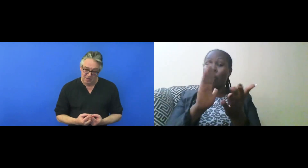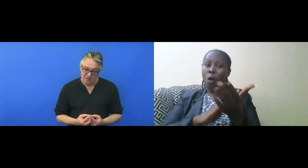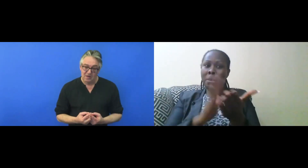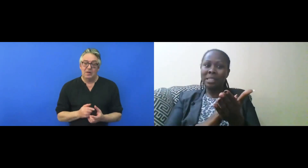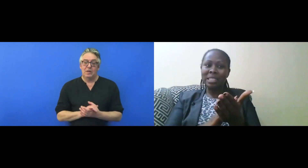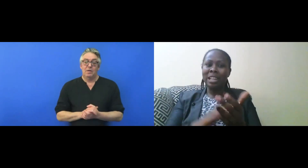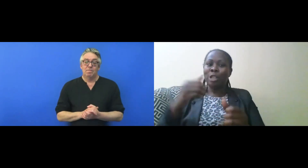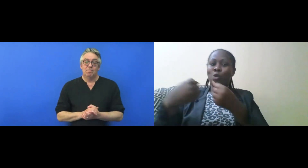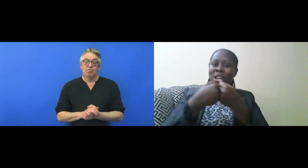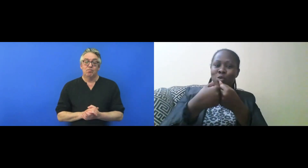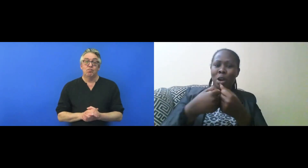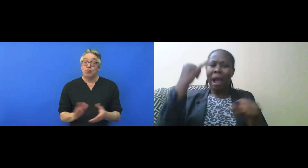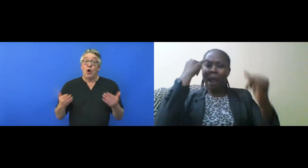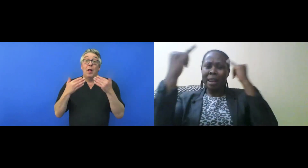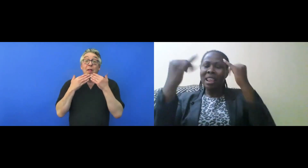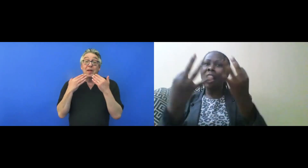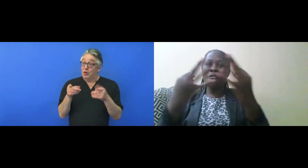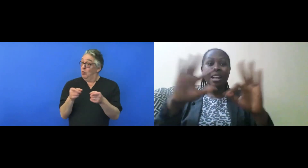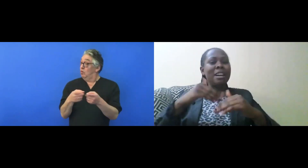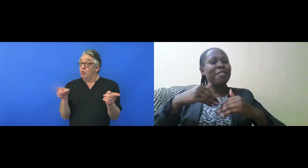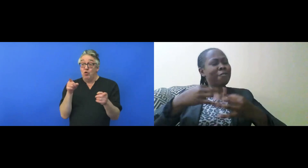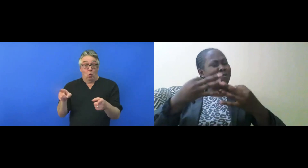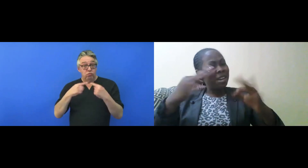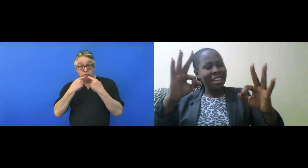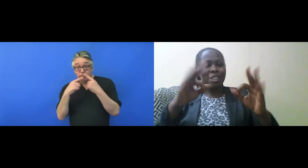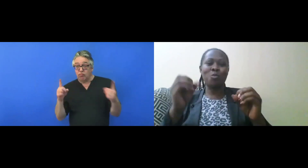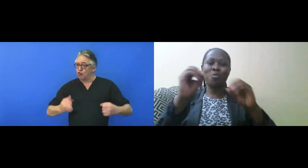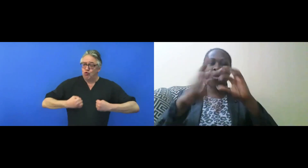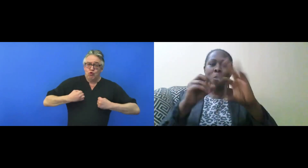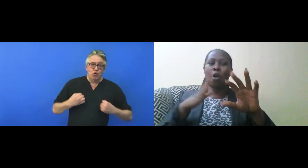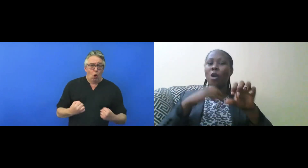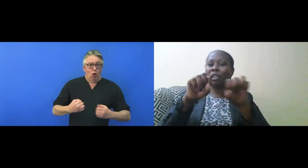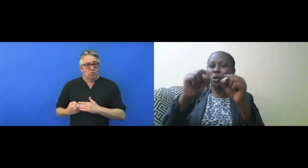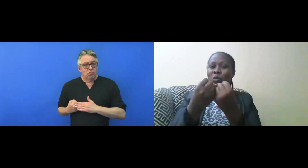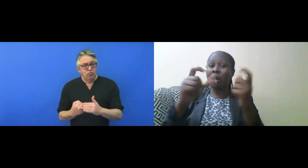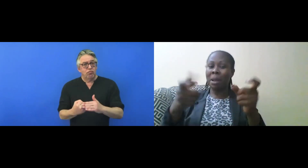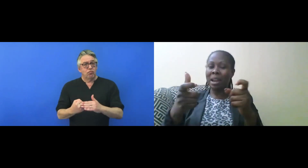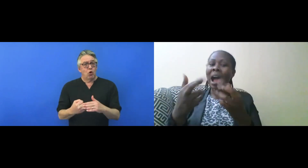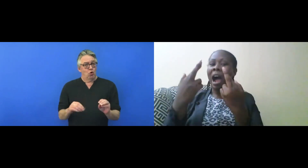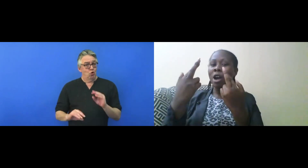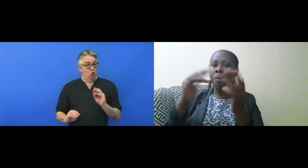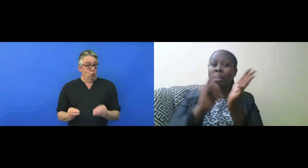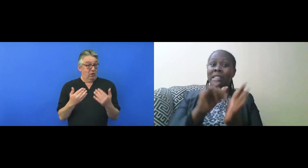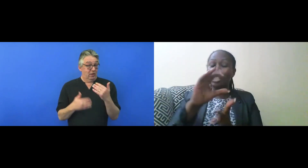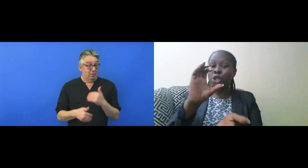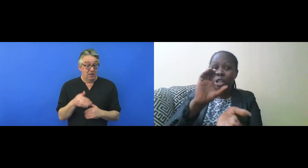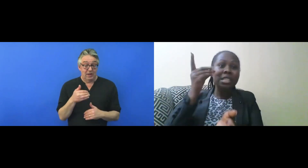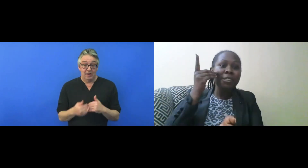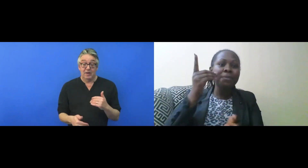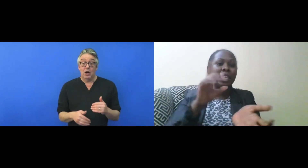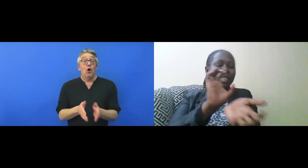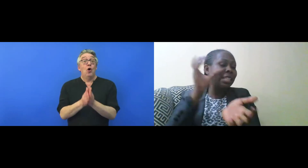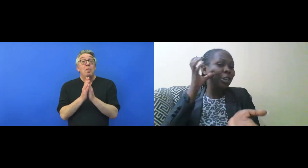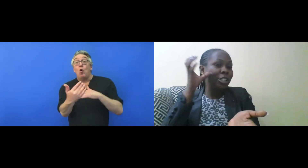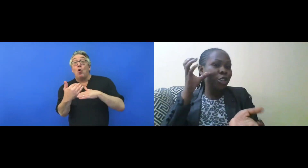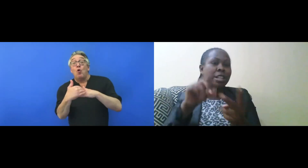If you have more comments, suggestions, feel free to post on our social media. I